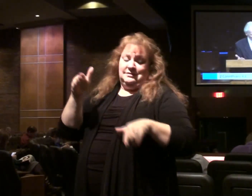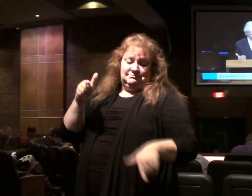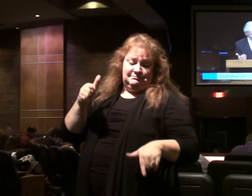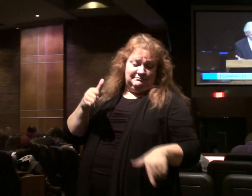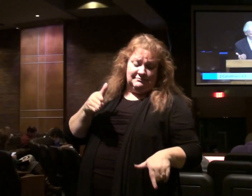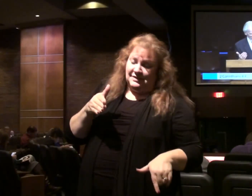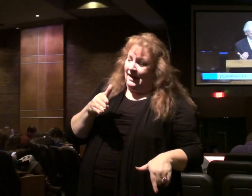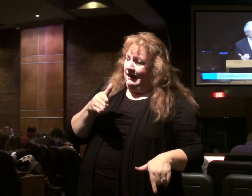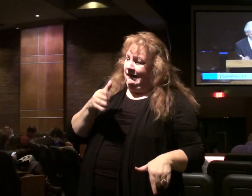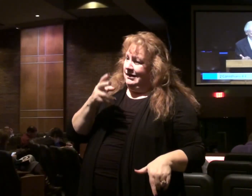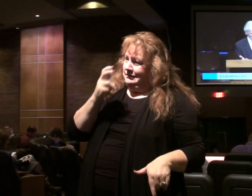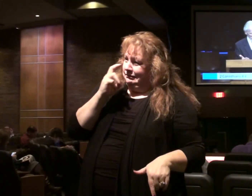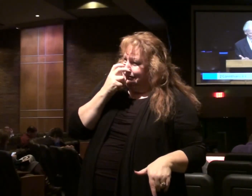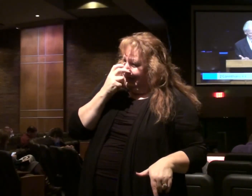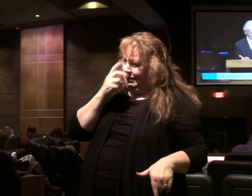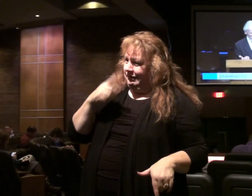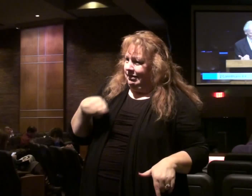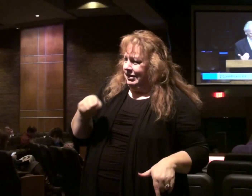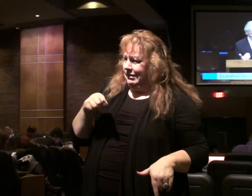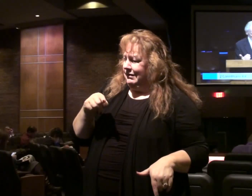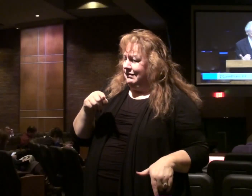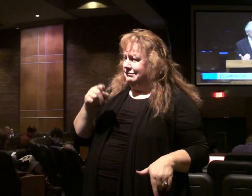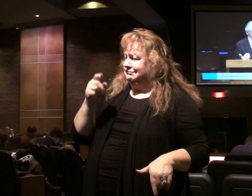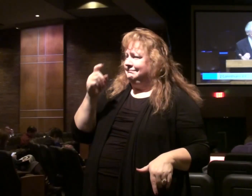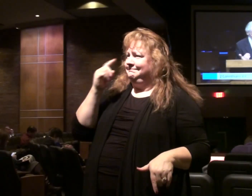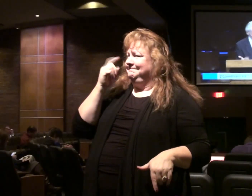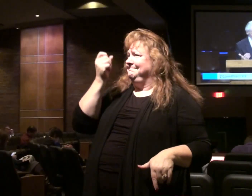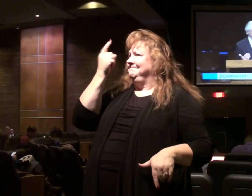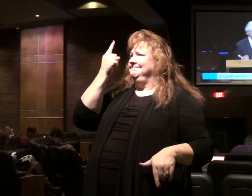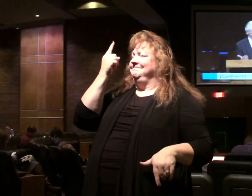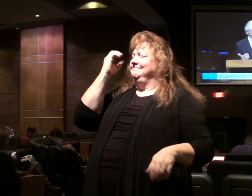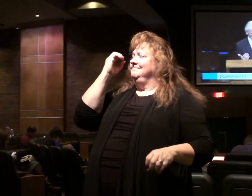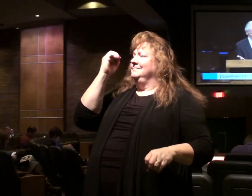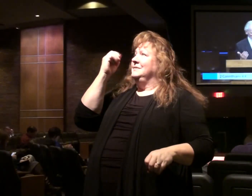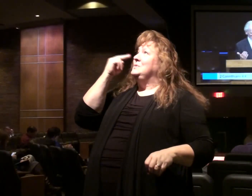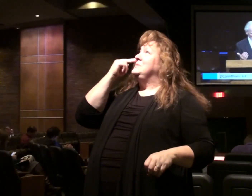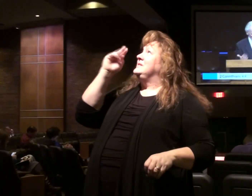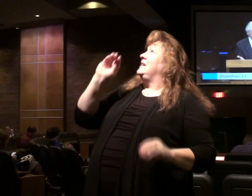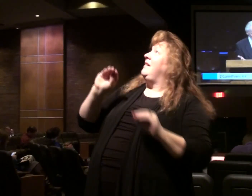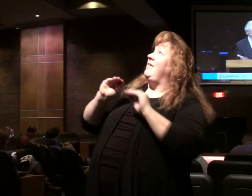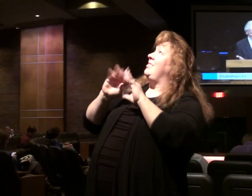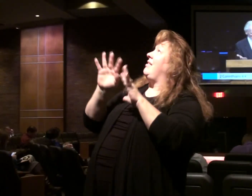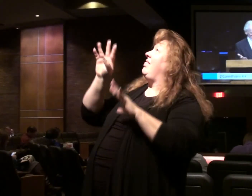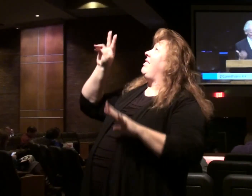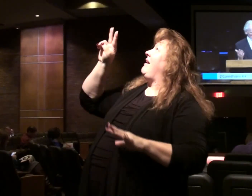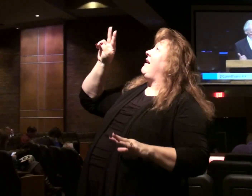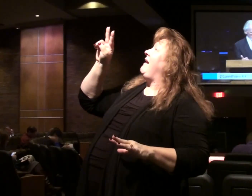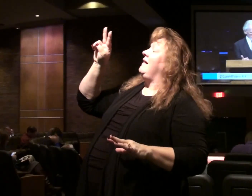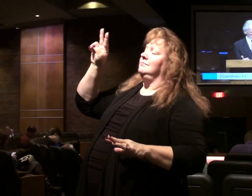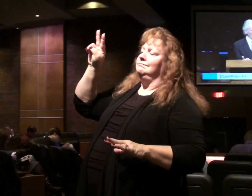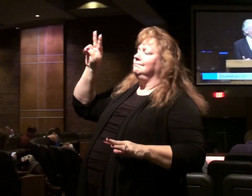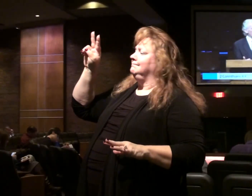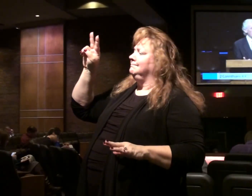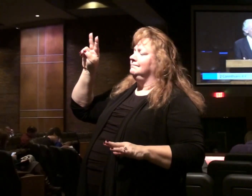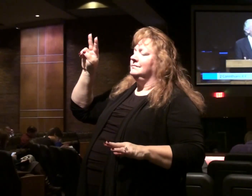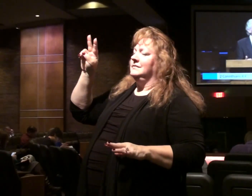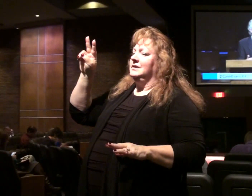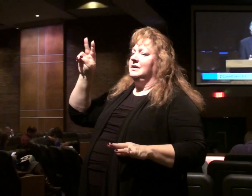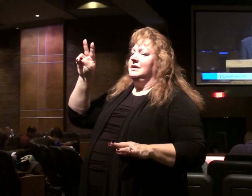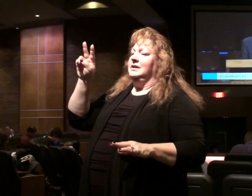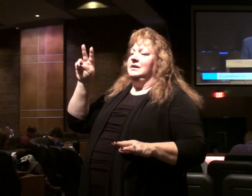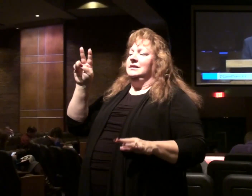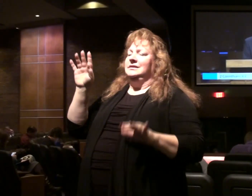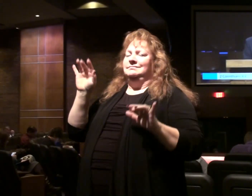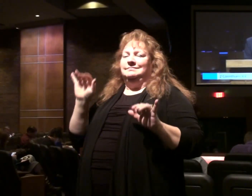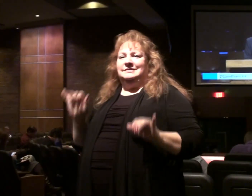has blinded the minds of the unbelieving, so that they might not see the light of the gospel of glory of Christ, who is the image of God.